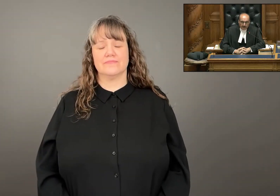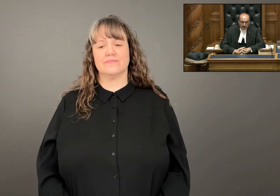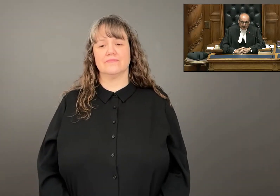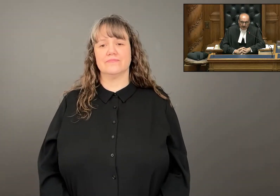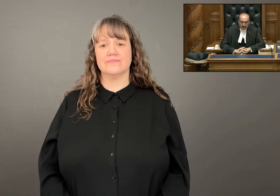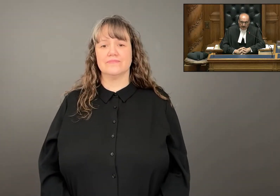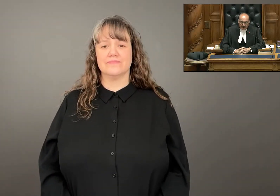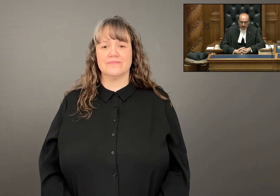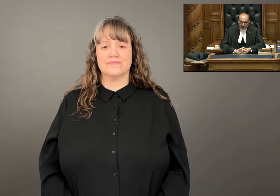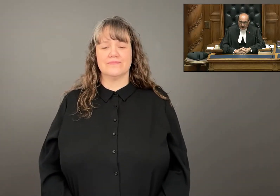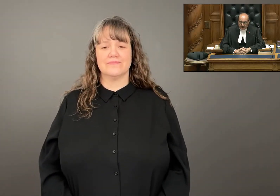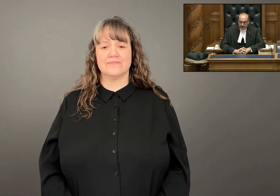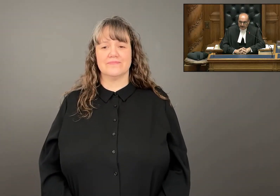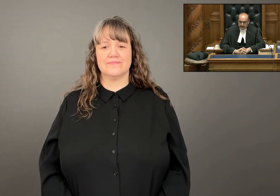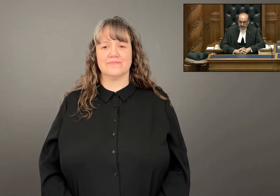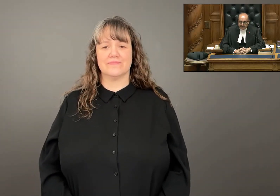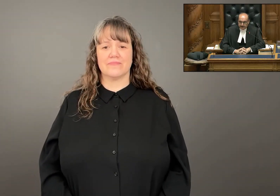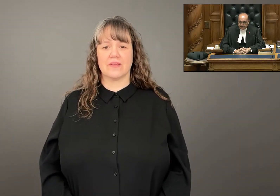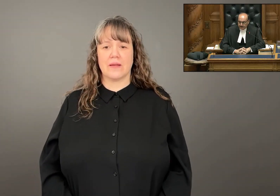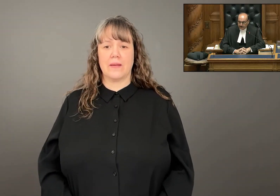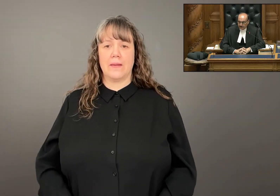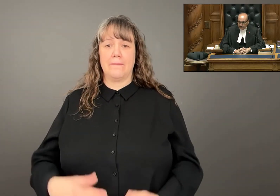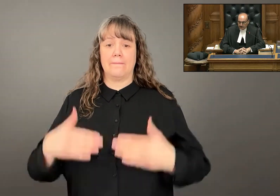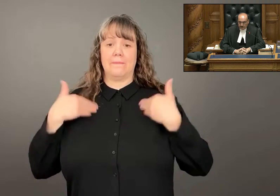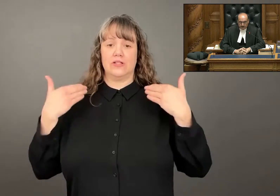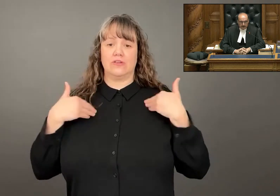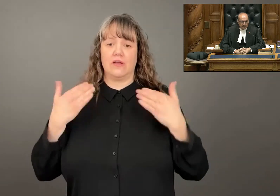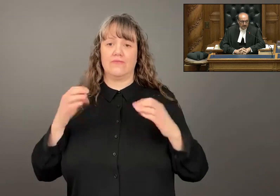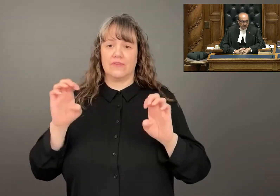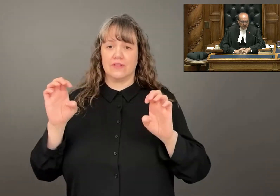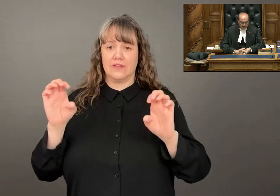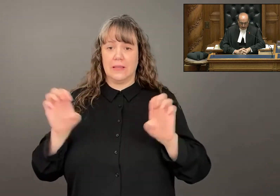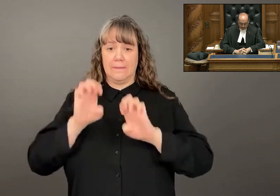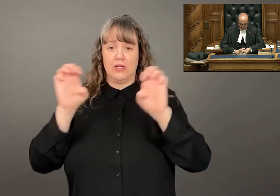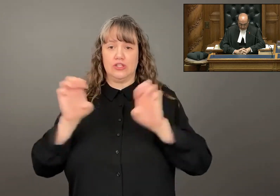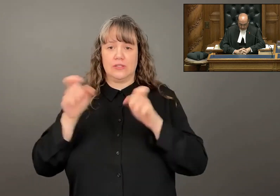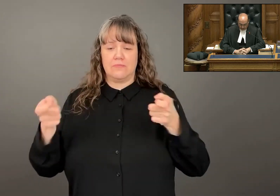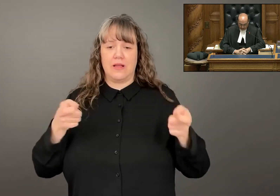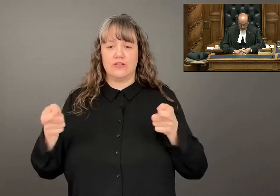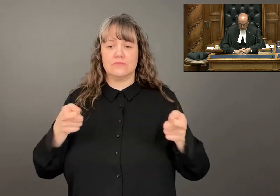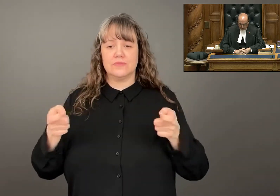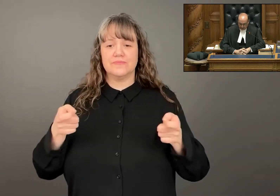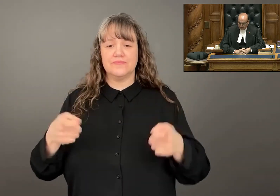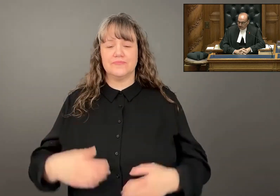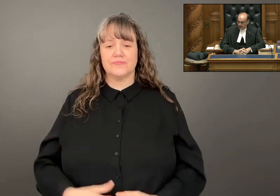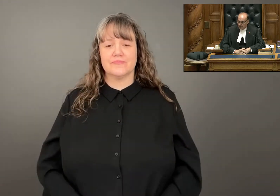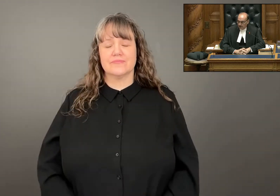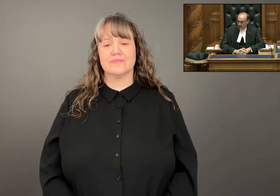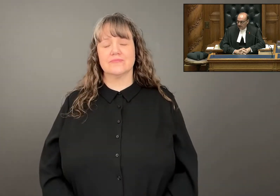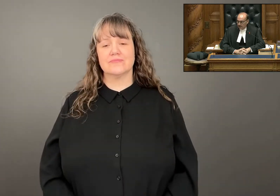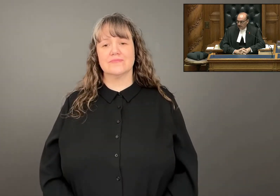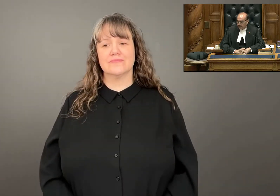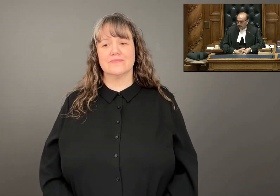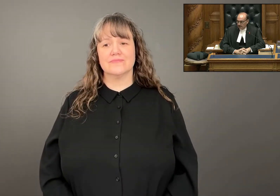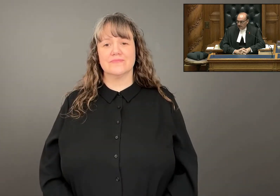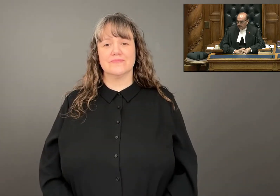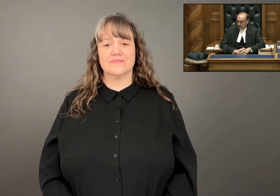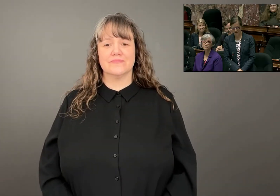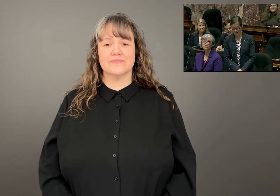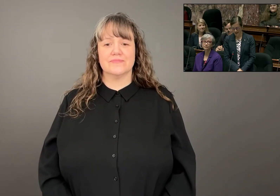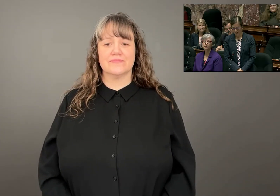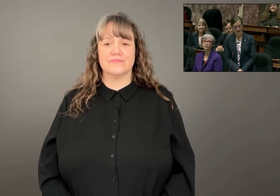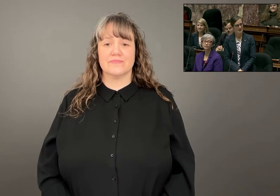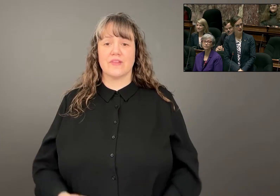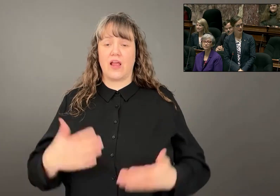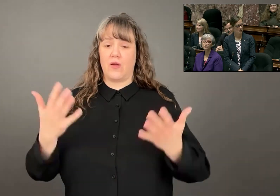Minister of Emergency Management. Thank you, Mr. Speaker. I'm also here to welcome our